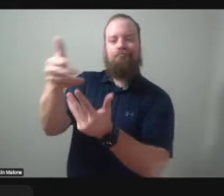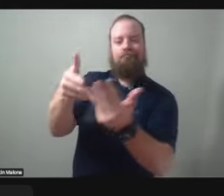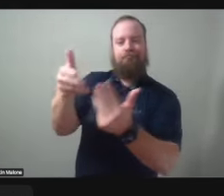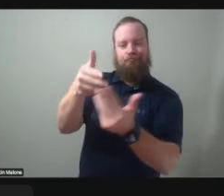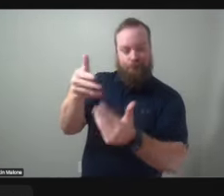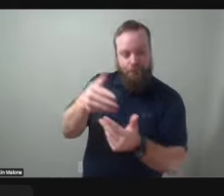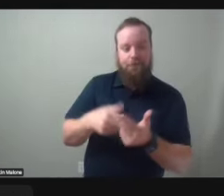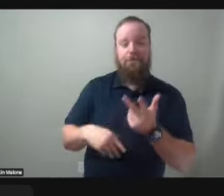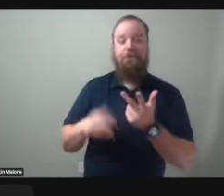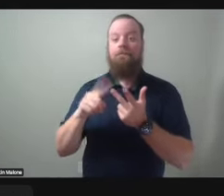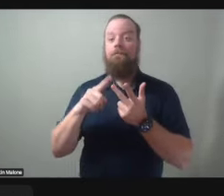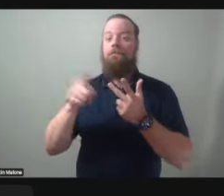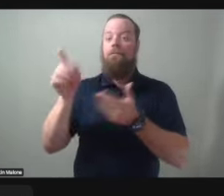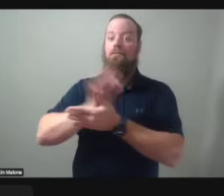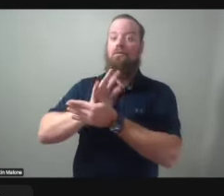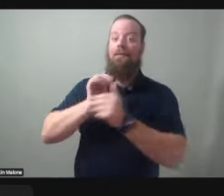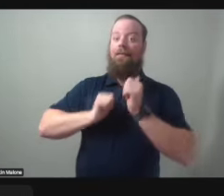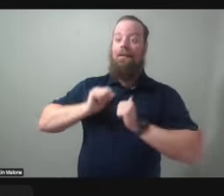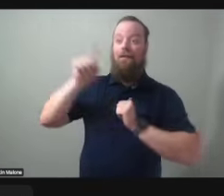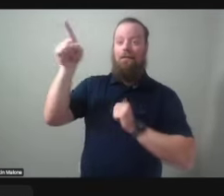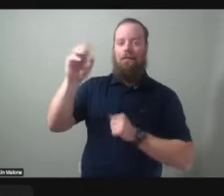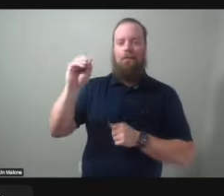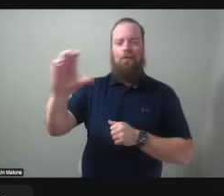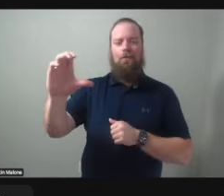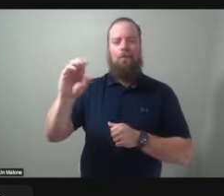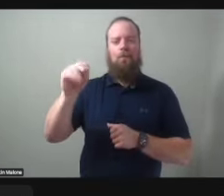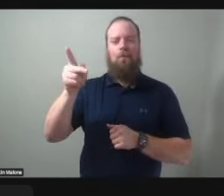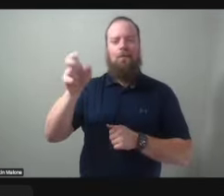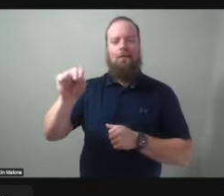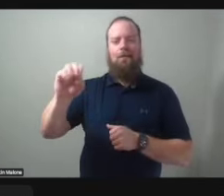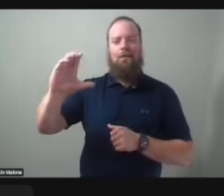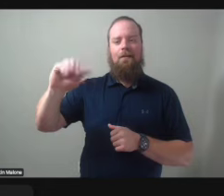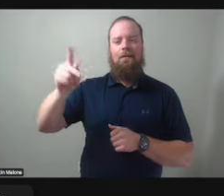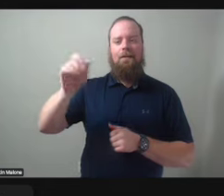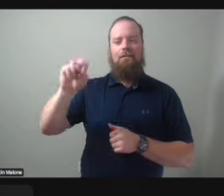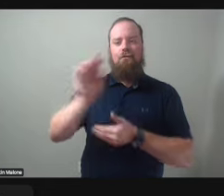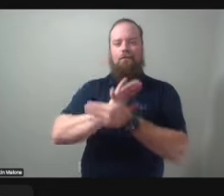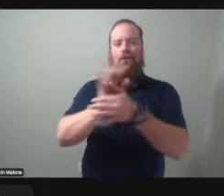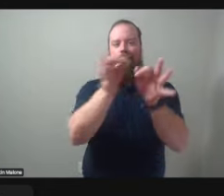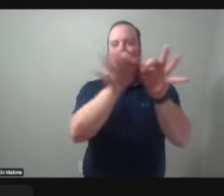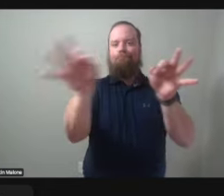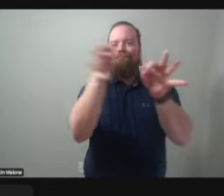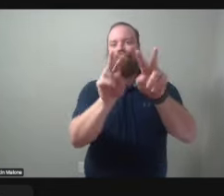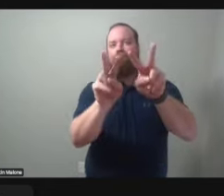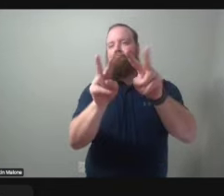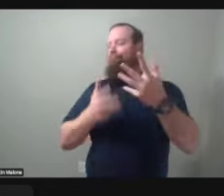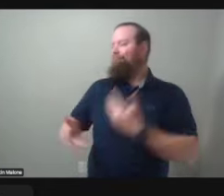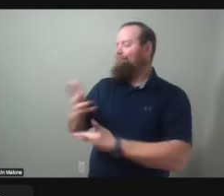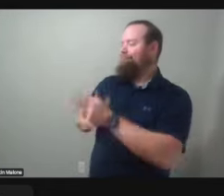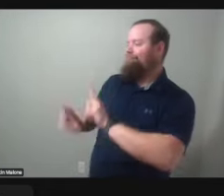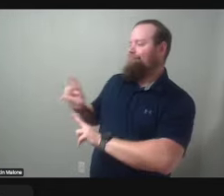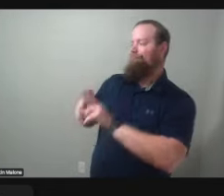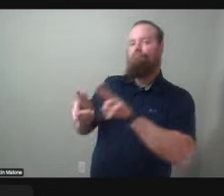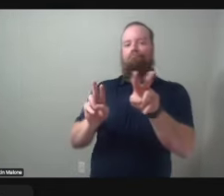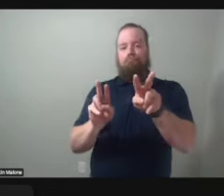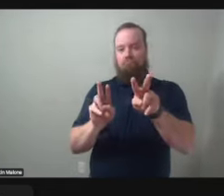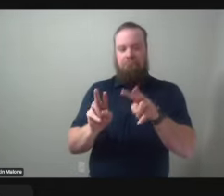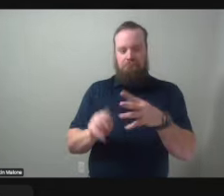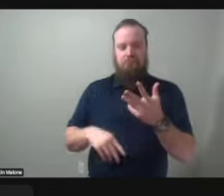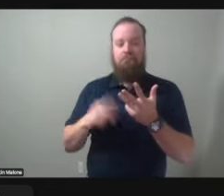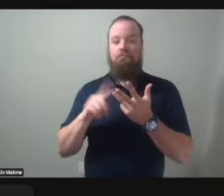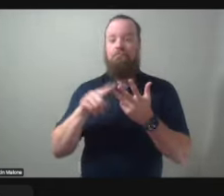come together and share language and stories. There are church gatherings. Movie theaters sporadically will have open